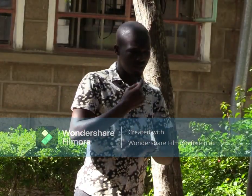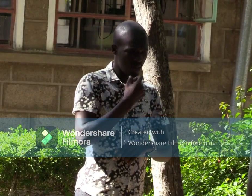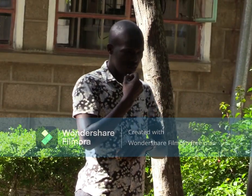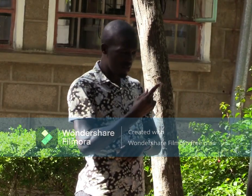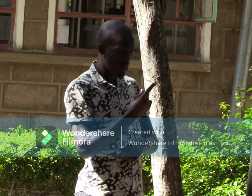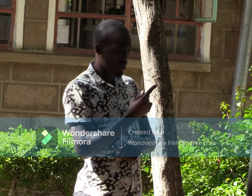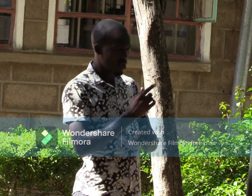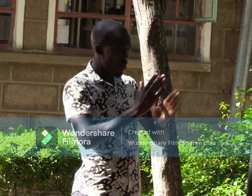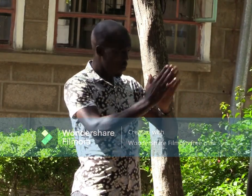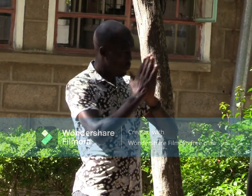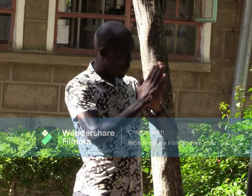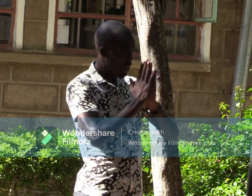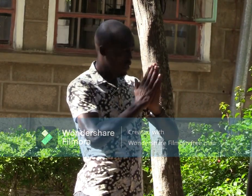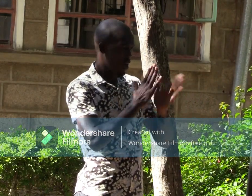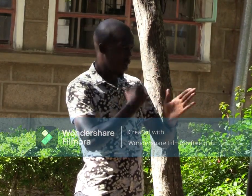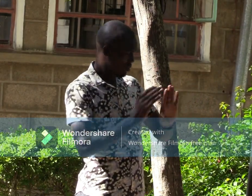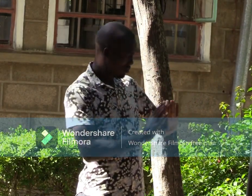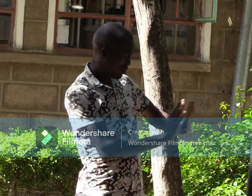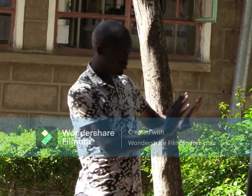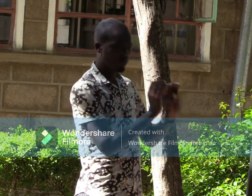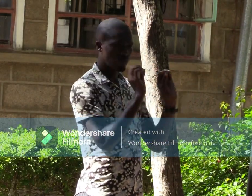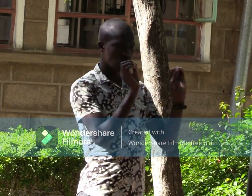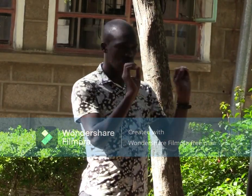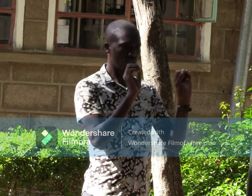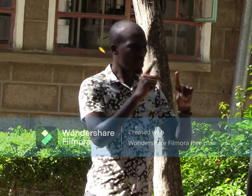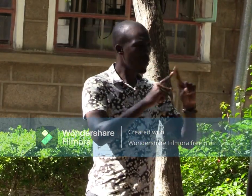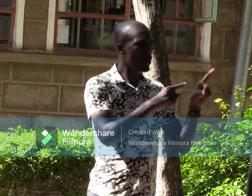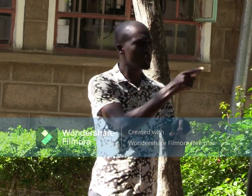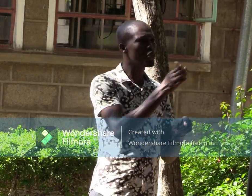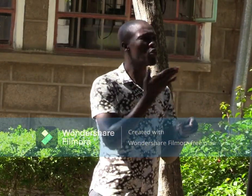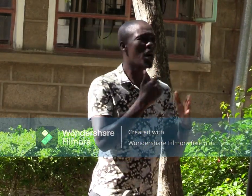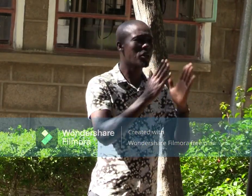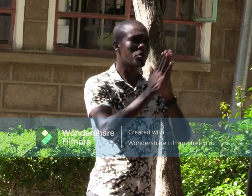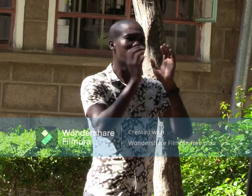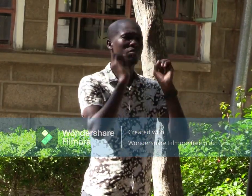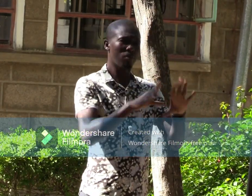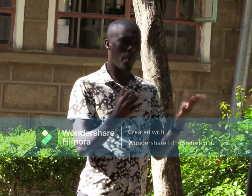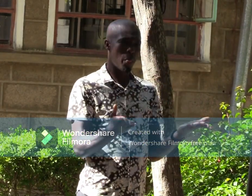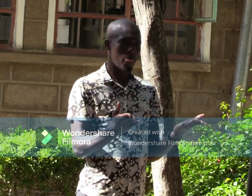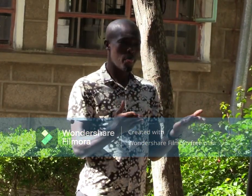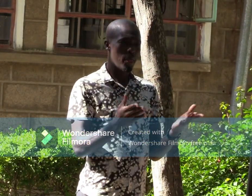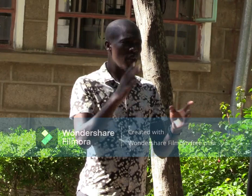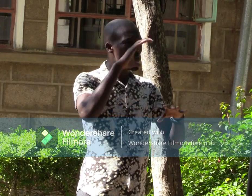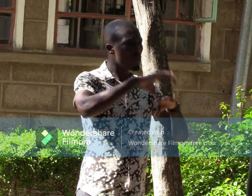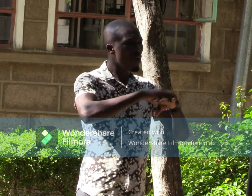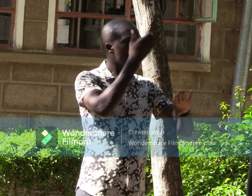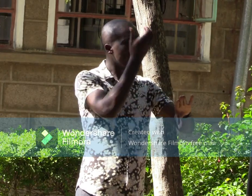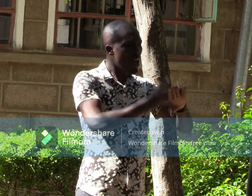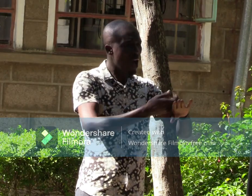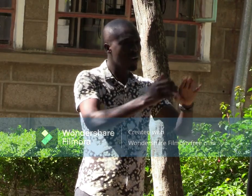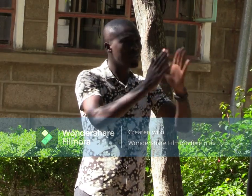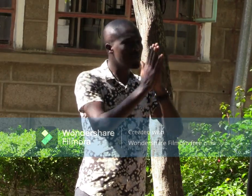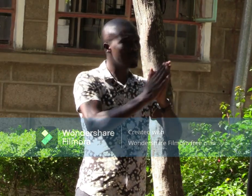classes for the trainers, for trainees, and even for guests who come from the